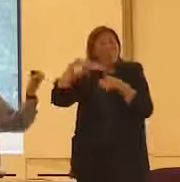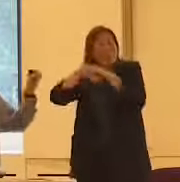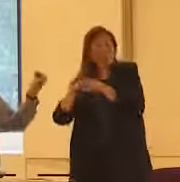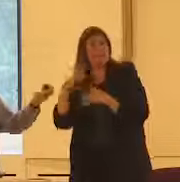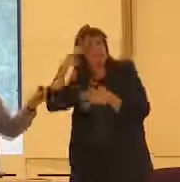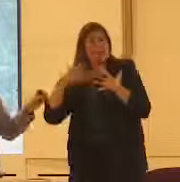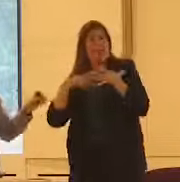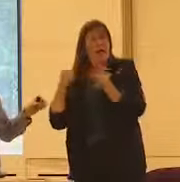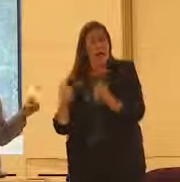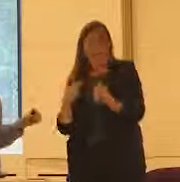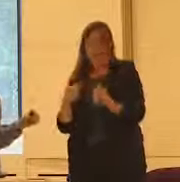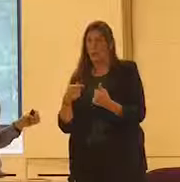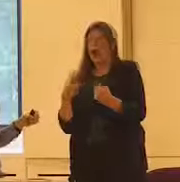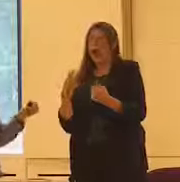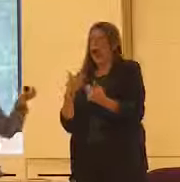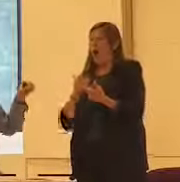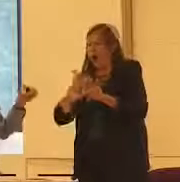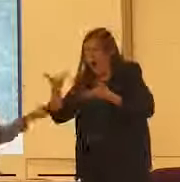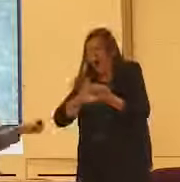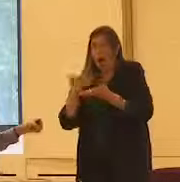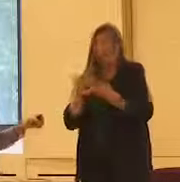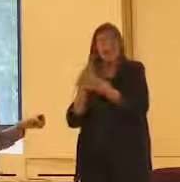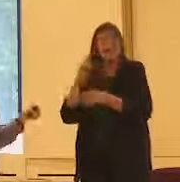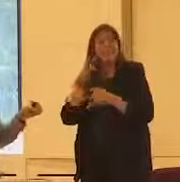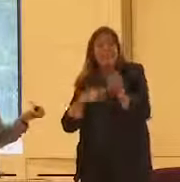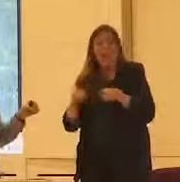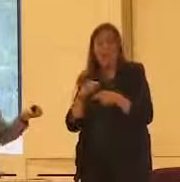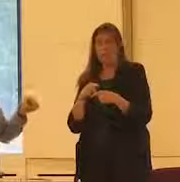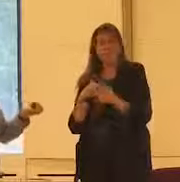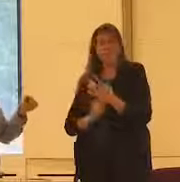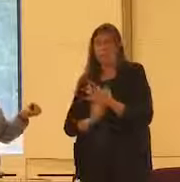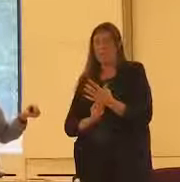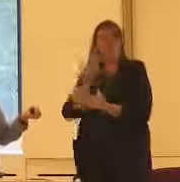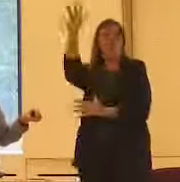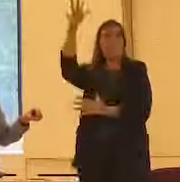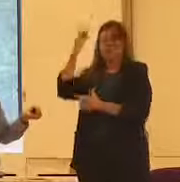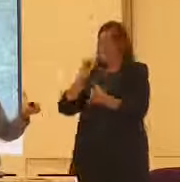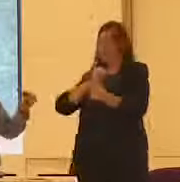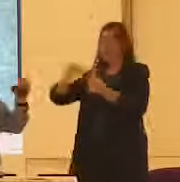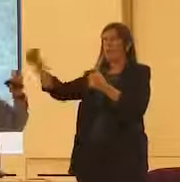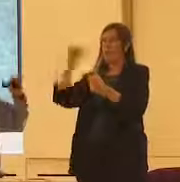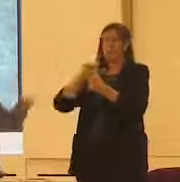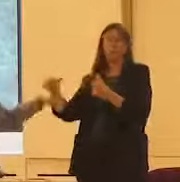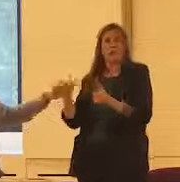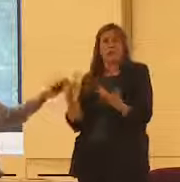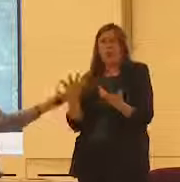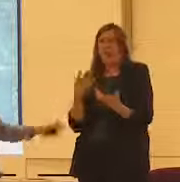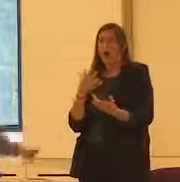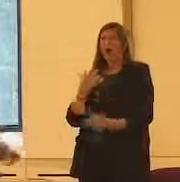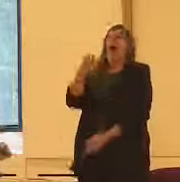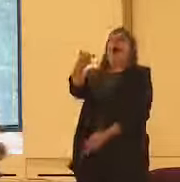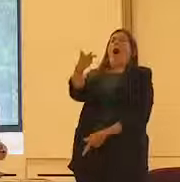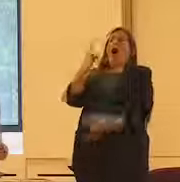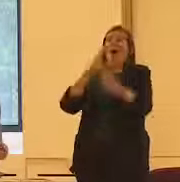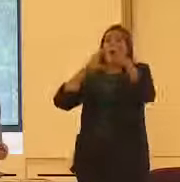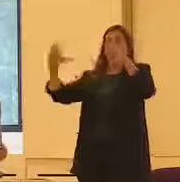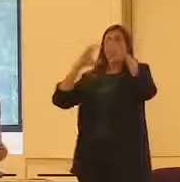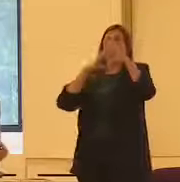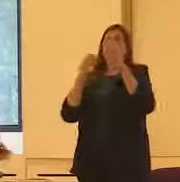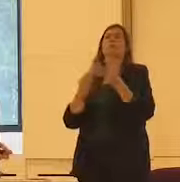which actually makes sense. They get the treatment they need in a form they can understand it. Suddenly they can get through their mental health problems and suddenly